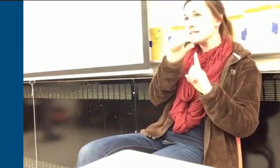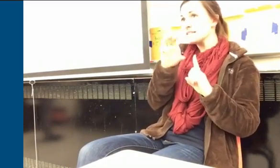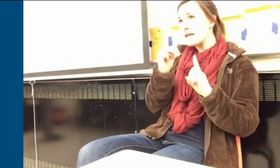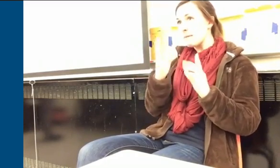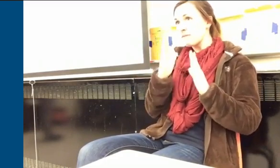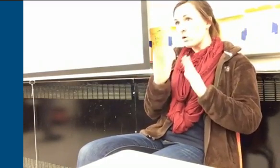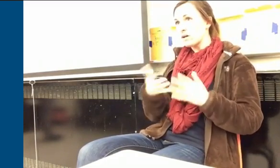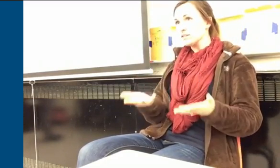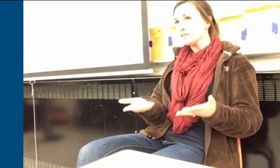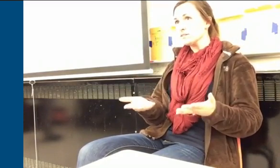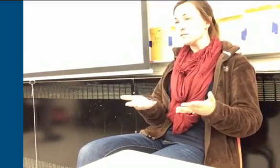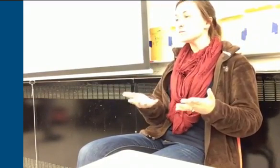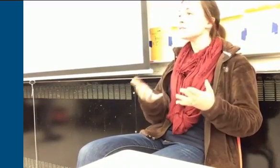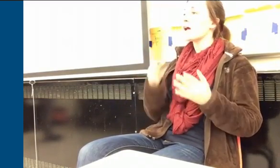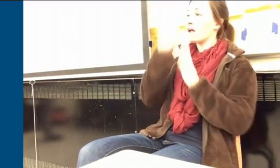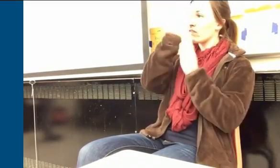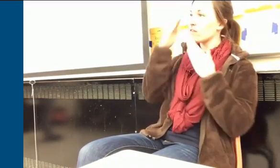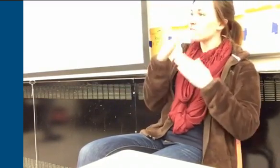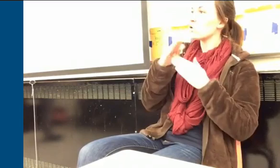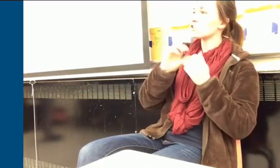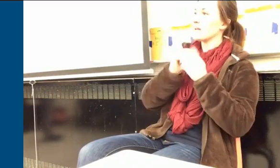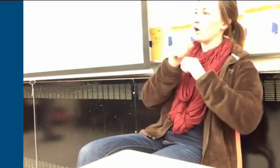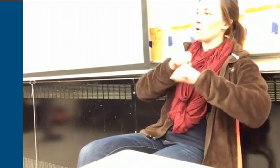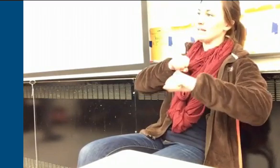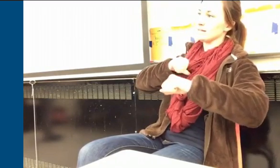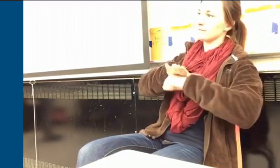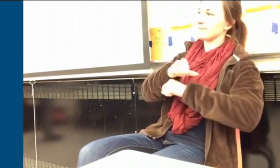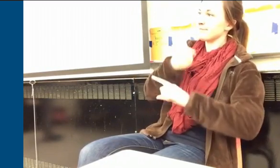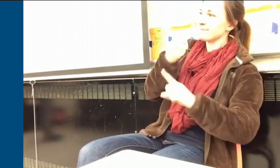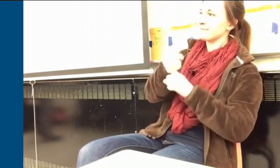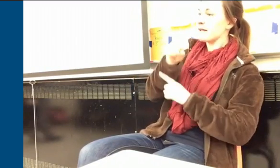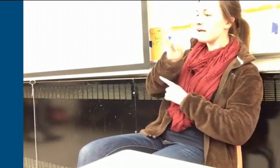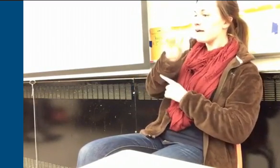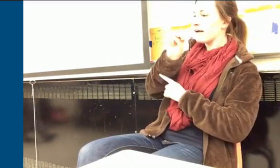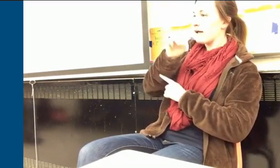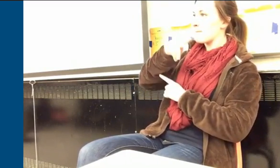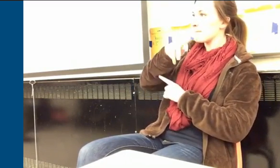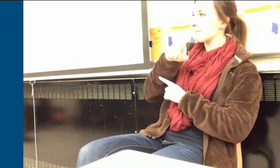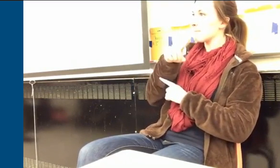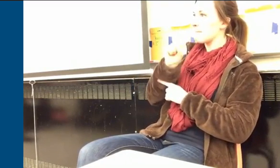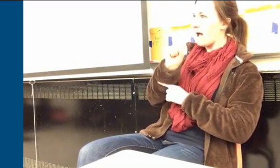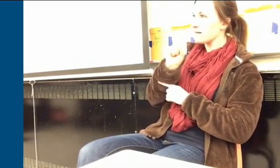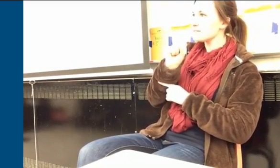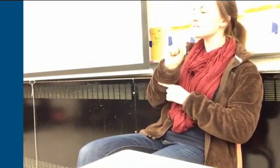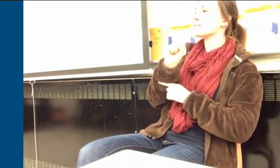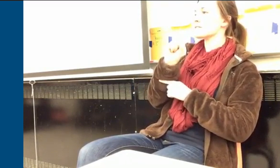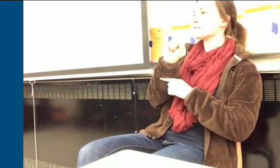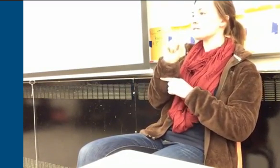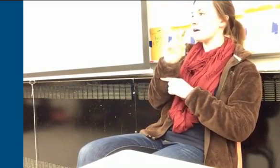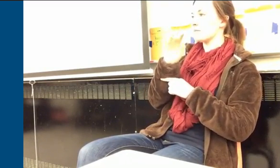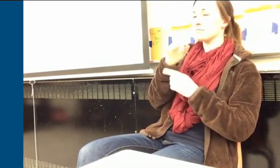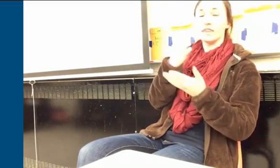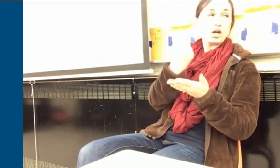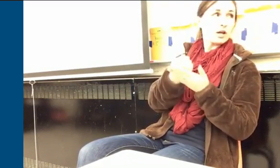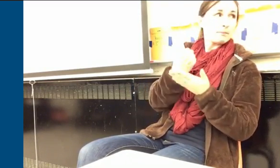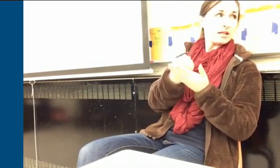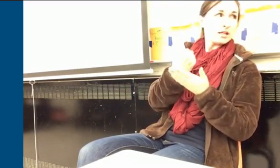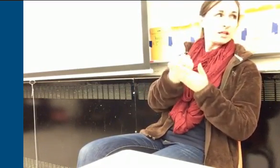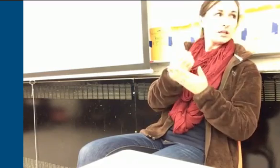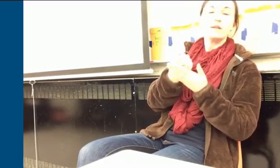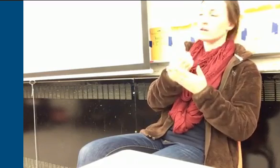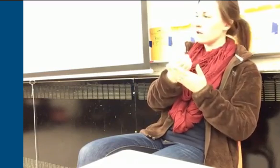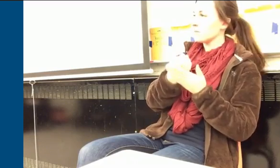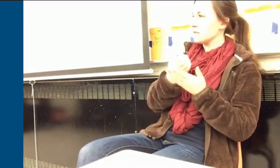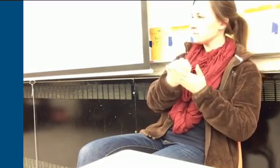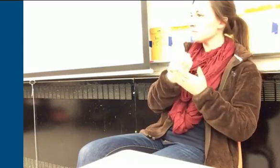focus on the impact on the economy, just like the market revolution. So, on this, what I would highlight, and a lot of these we're